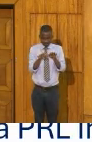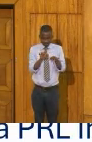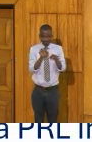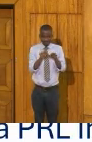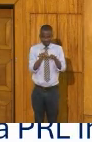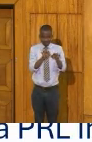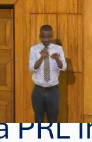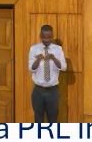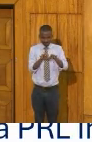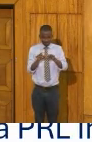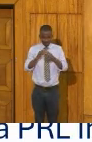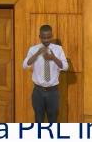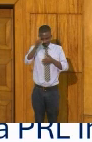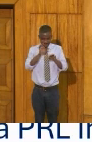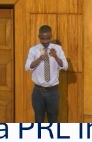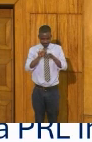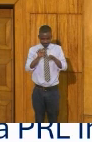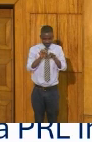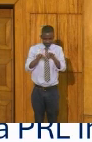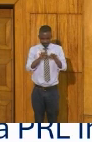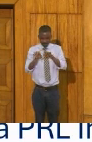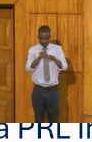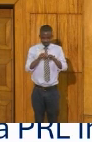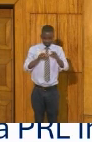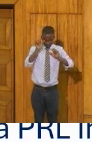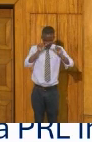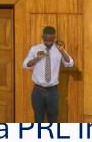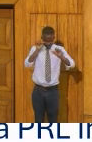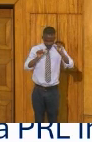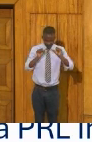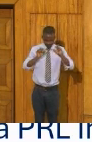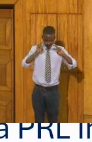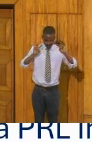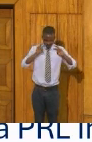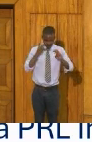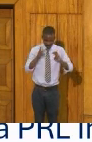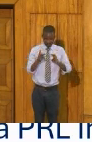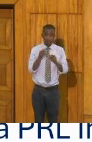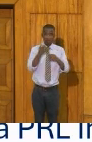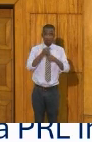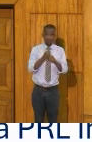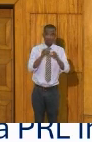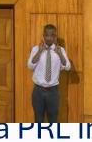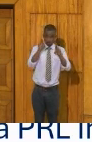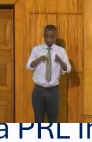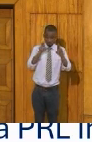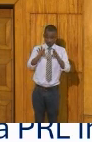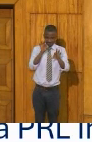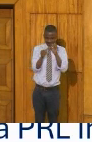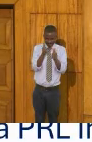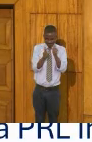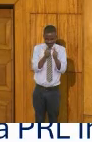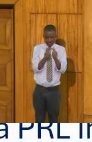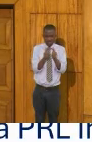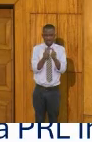it to make sure that everything was fine. And we analyzed. And what we did was to express the results in United